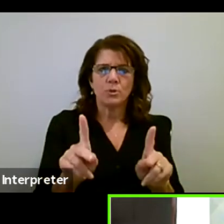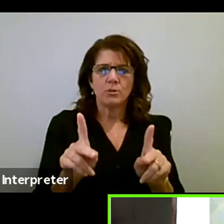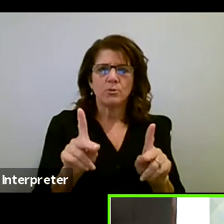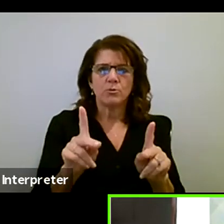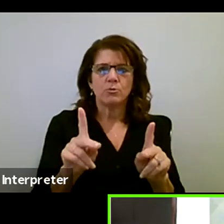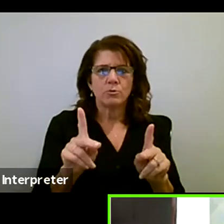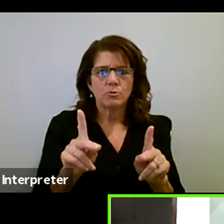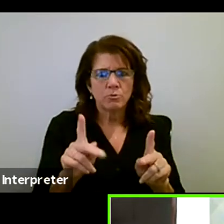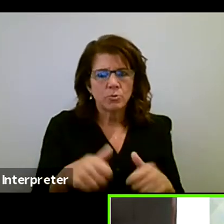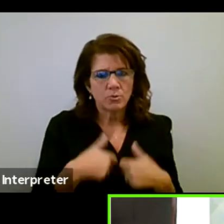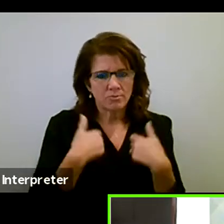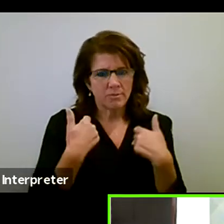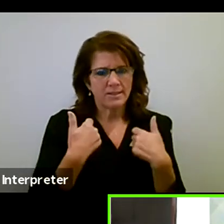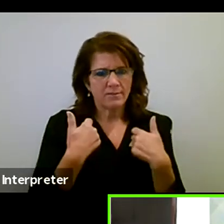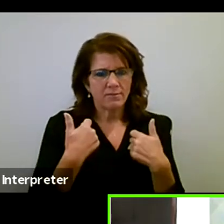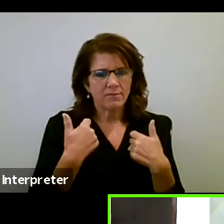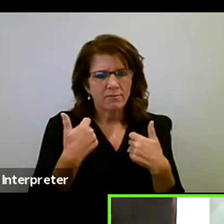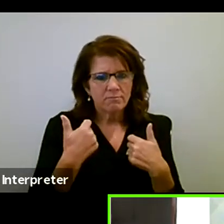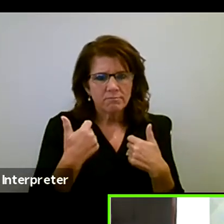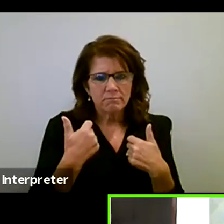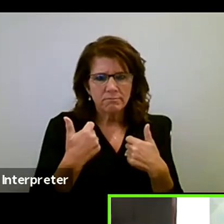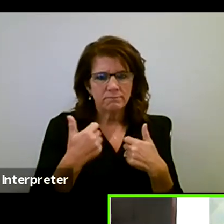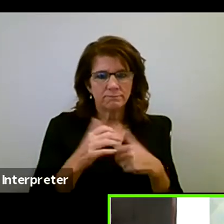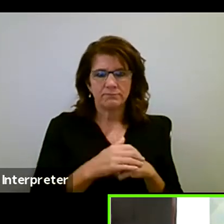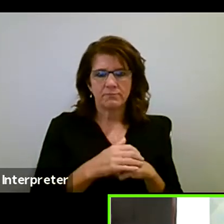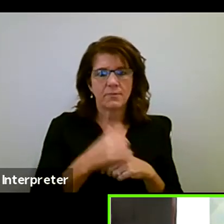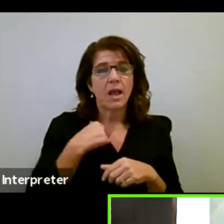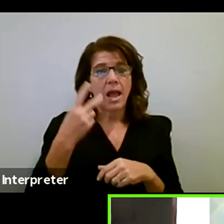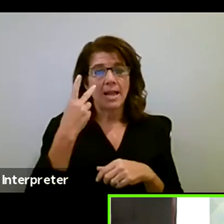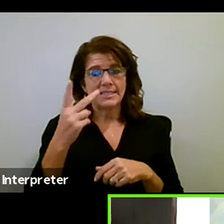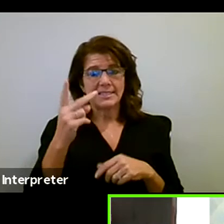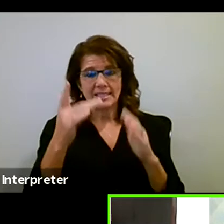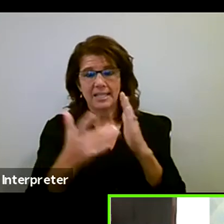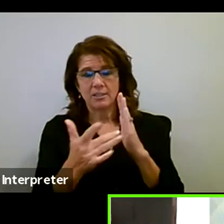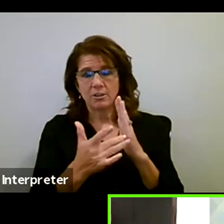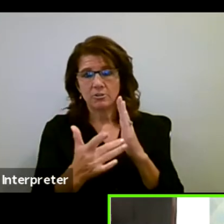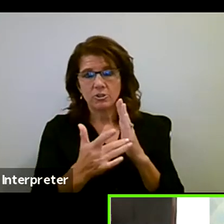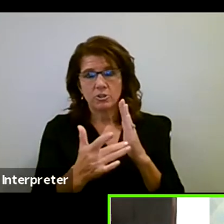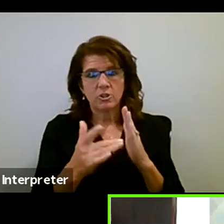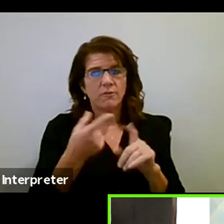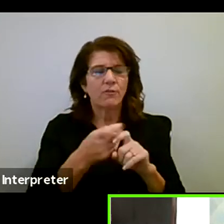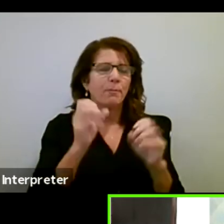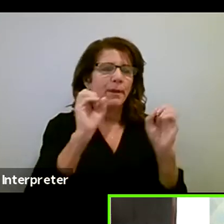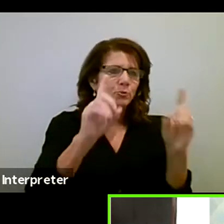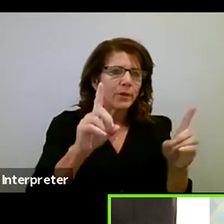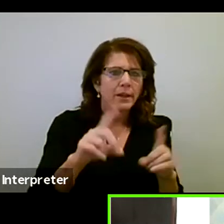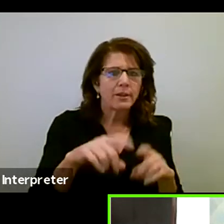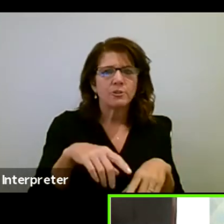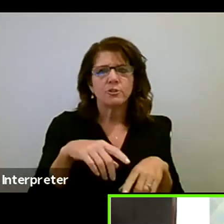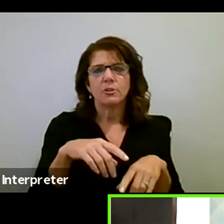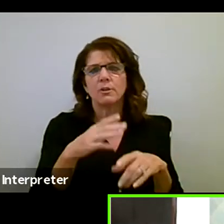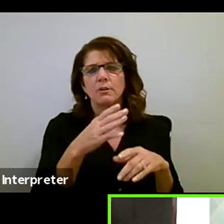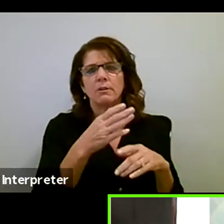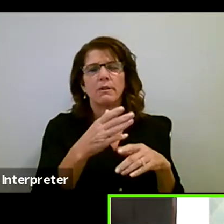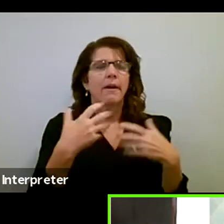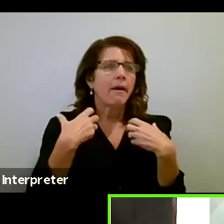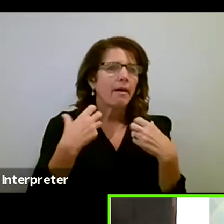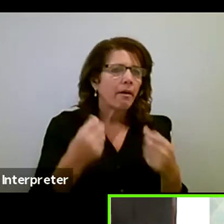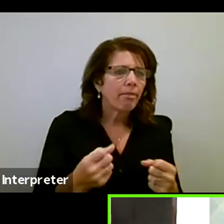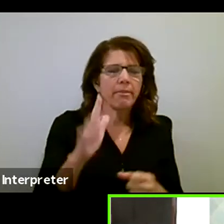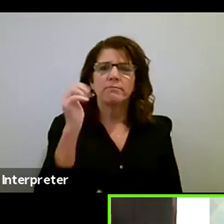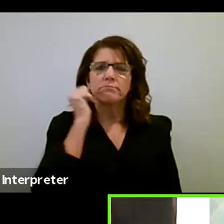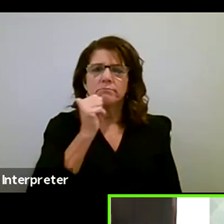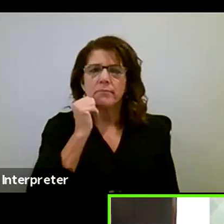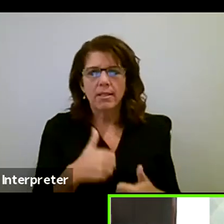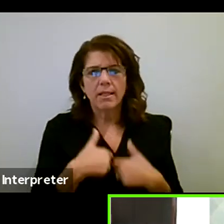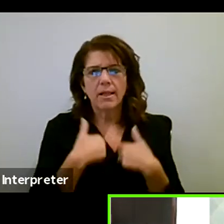leverage the best. So I think, yes, I see technology from all aspects, right from education, right from health, right from daily living.